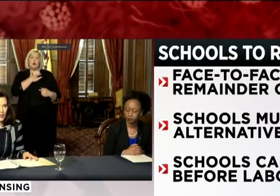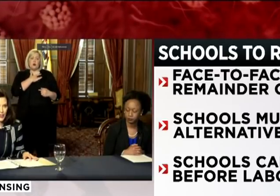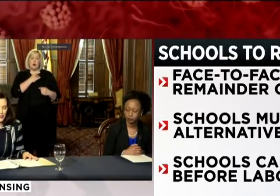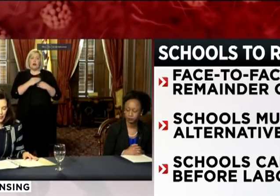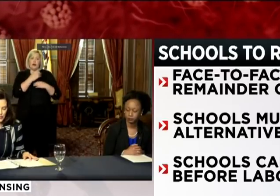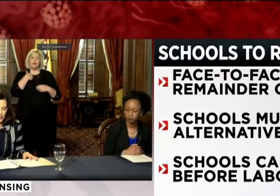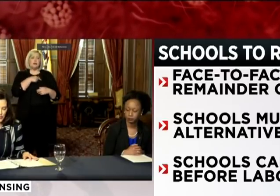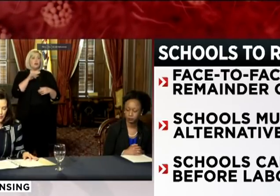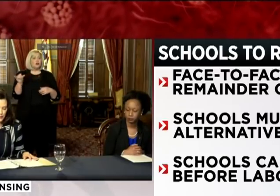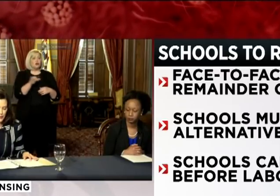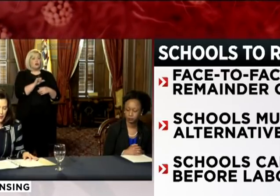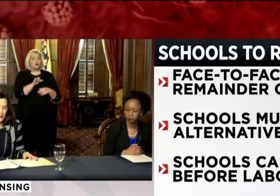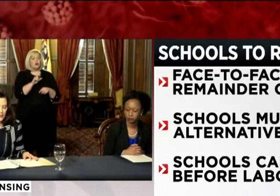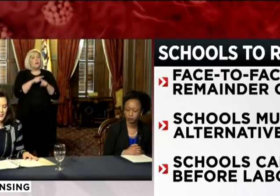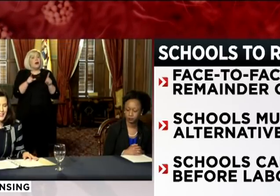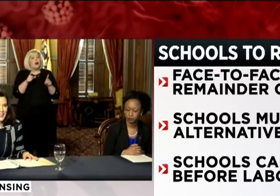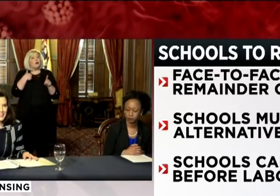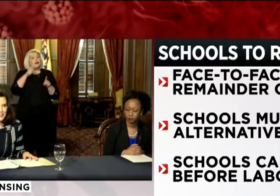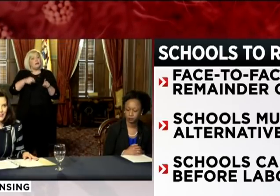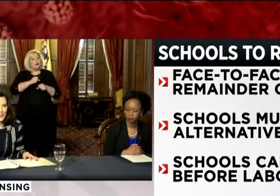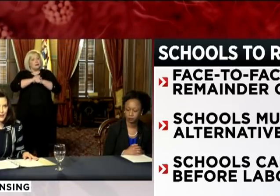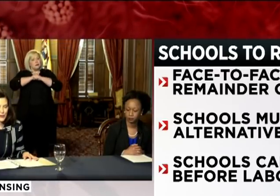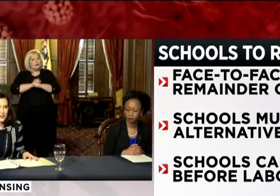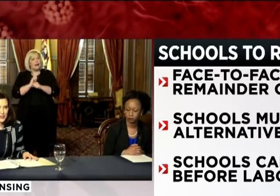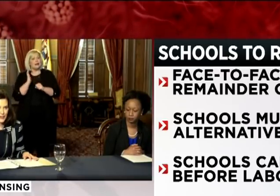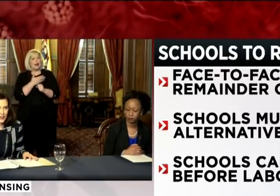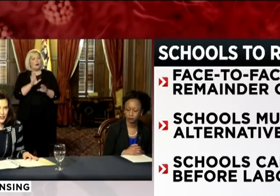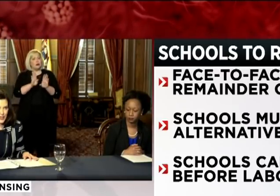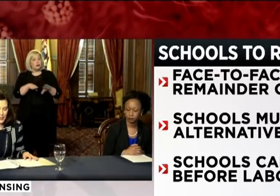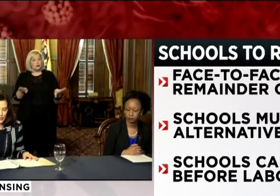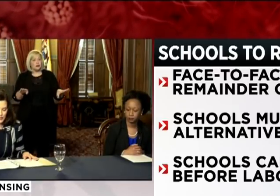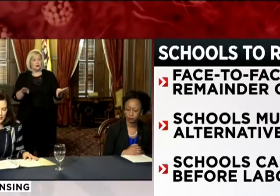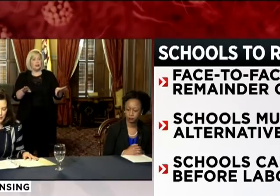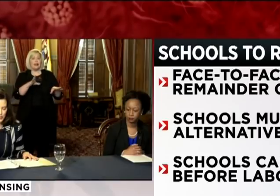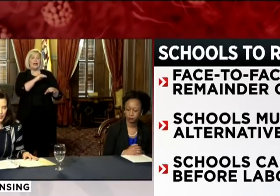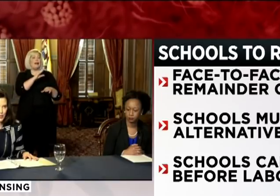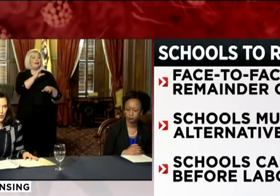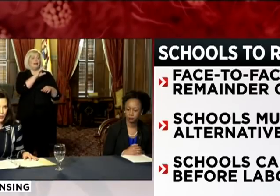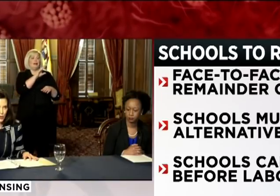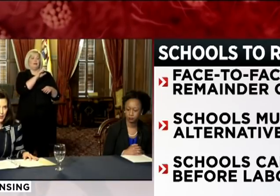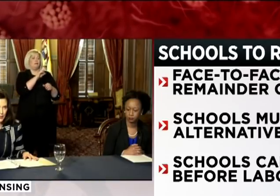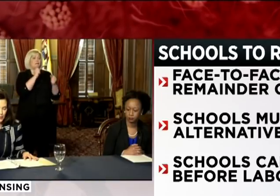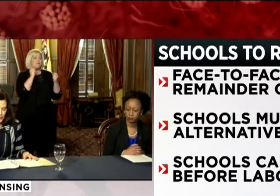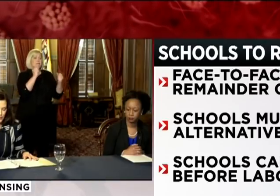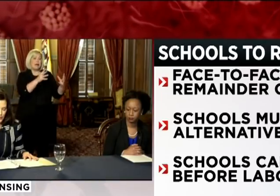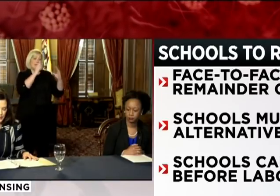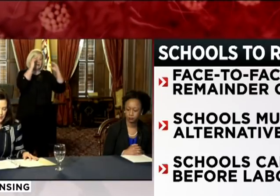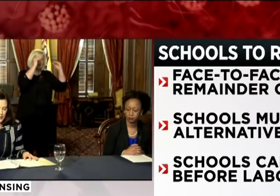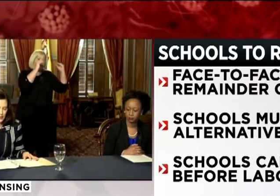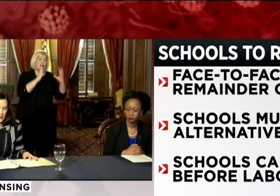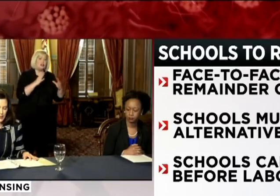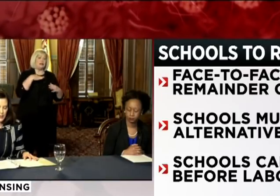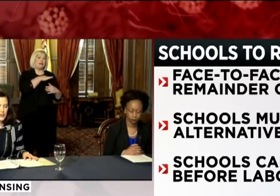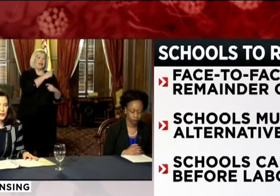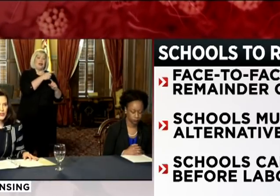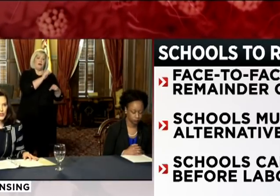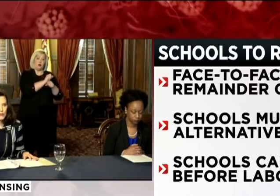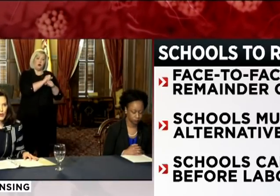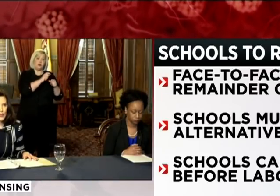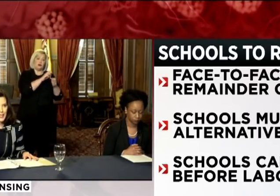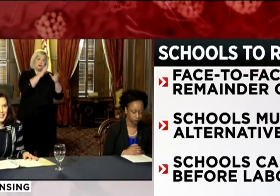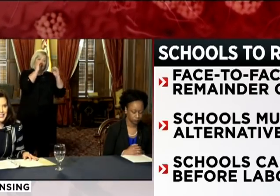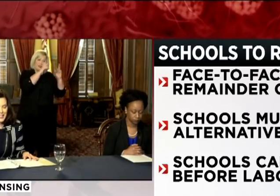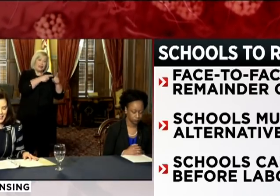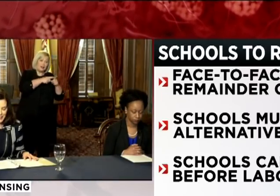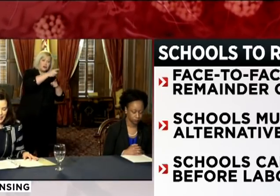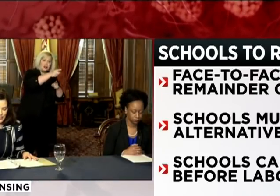do for the health of our children, for the tens of thousands of educators in Michigan who work in our schools. This will